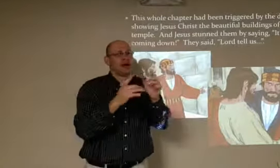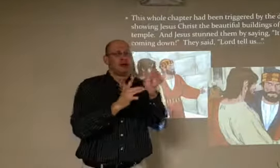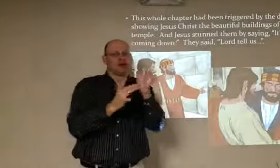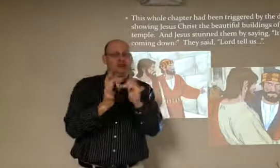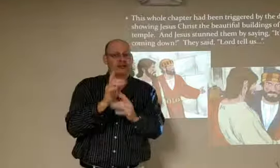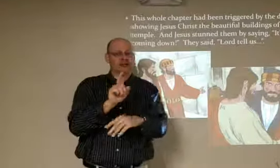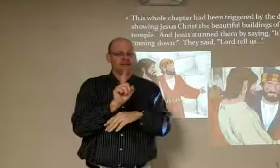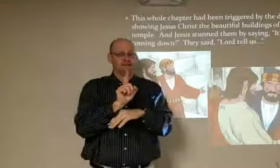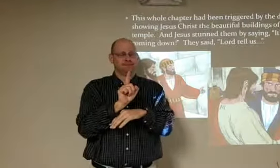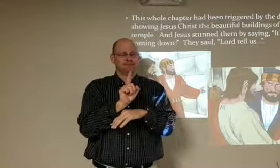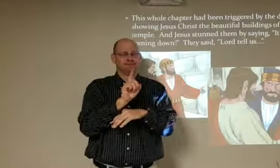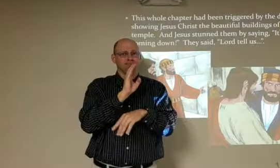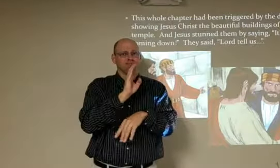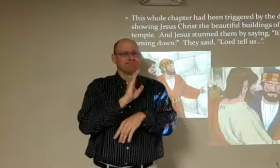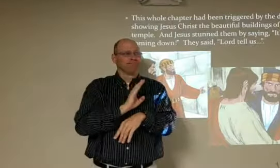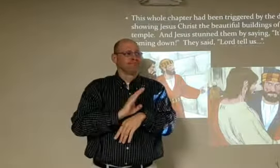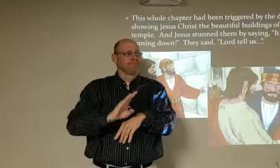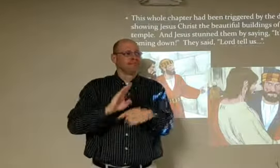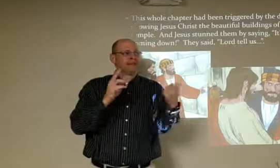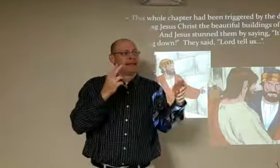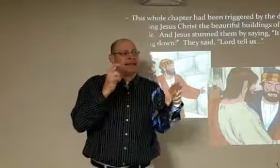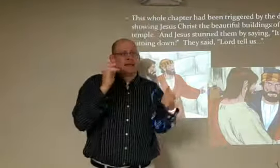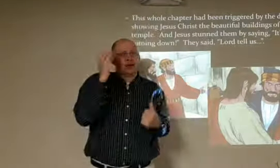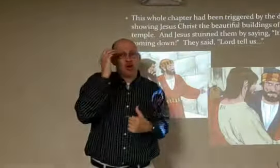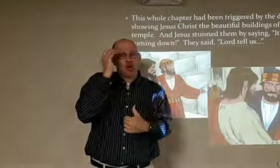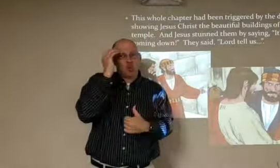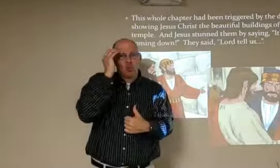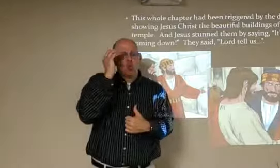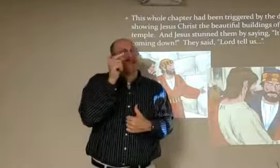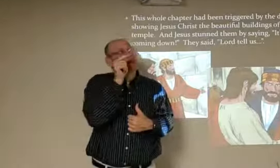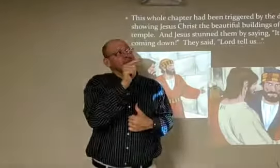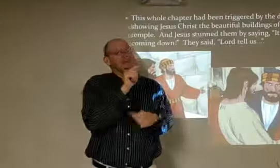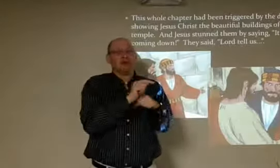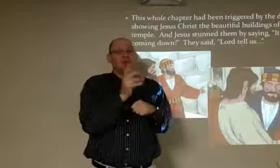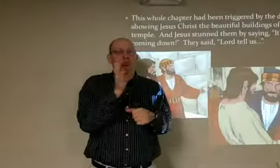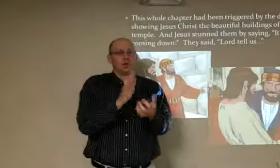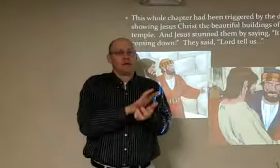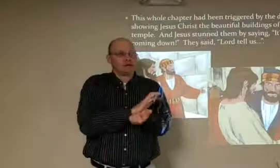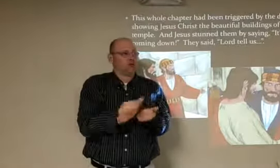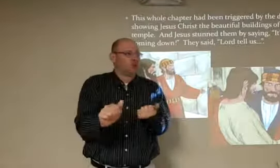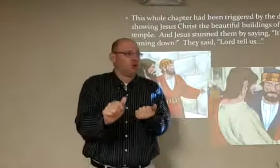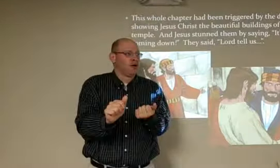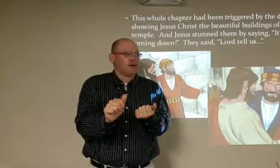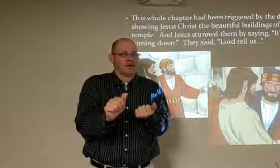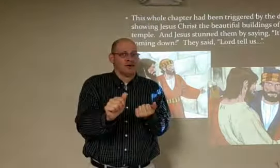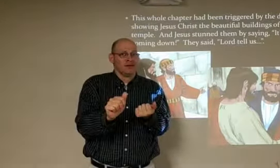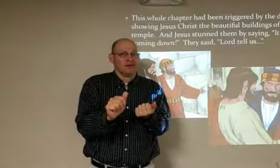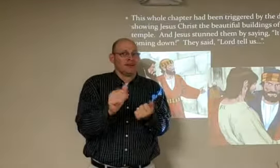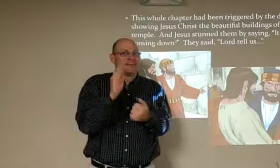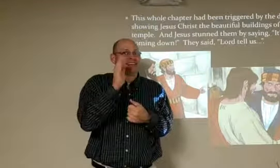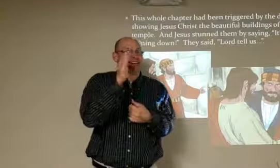It's almost like heaven. And Jesus was silent. He knew this temple would be destroyed.